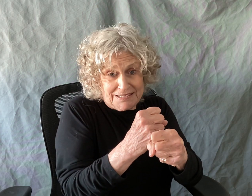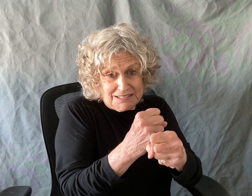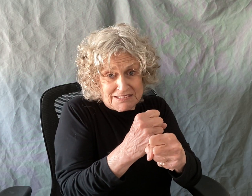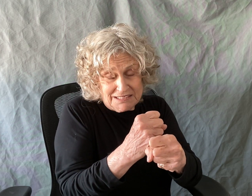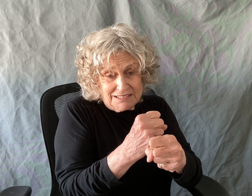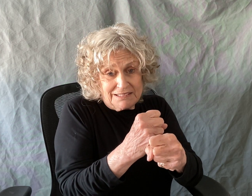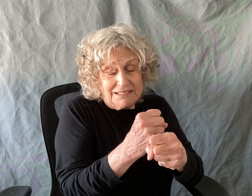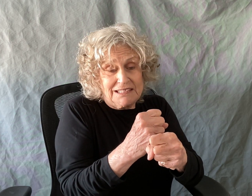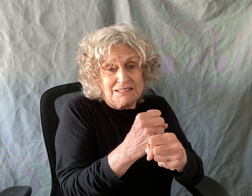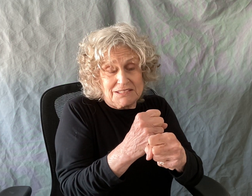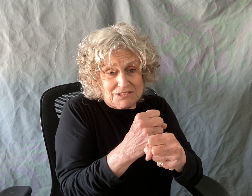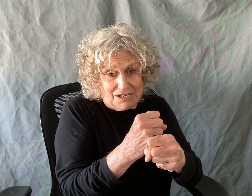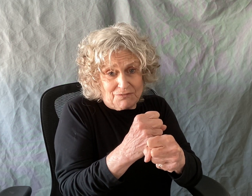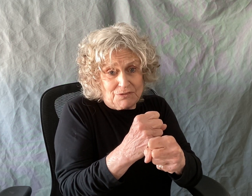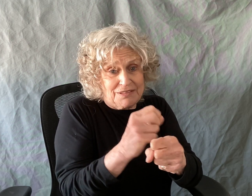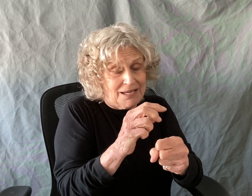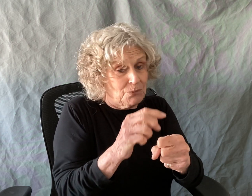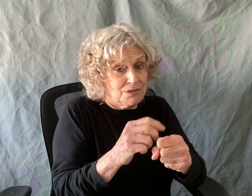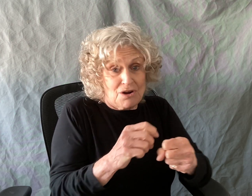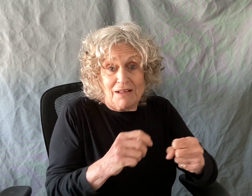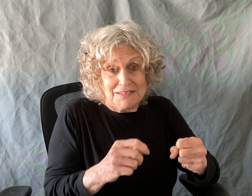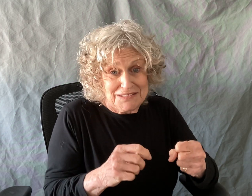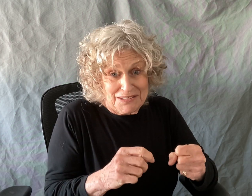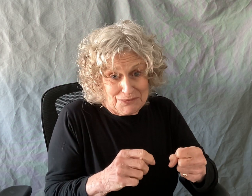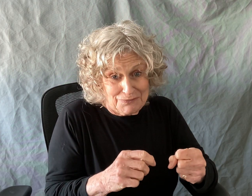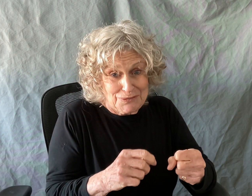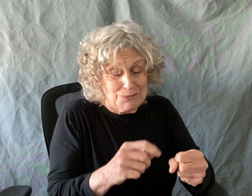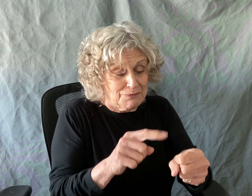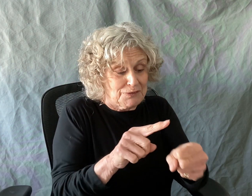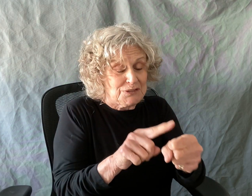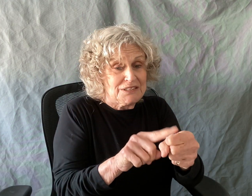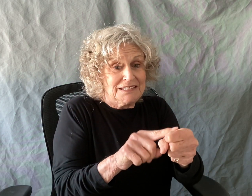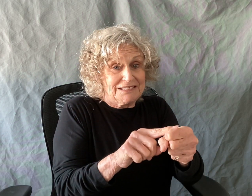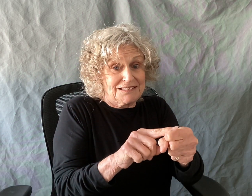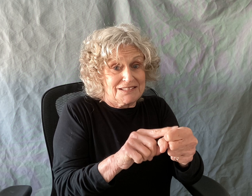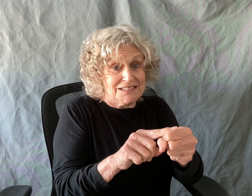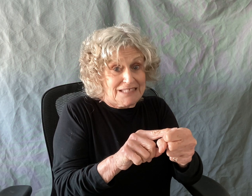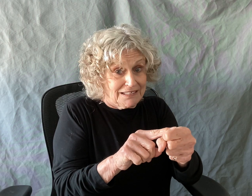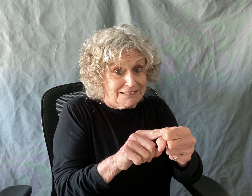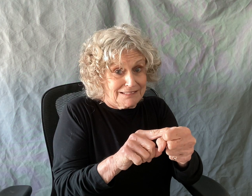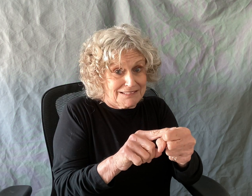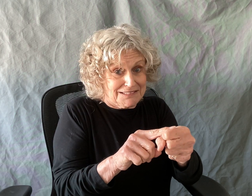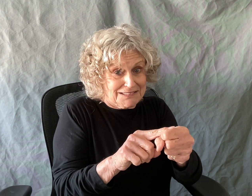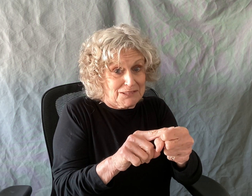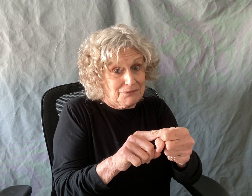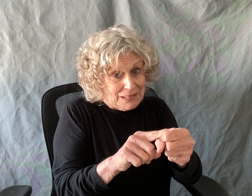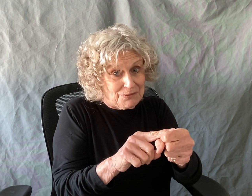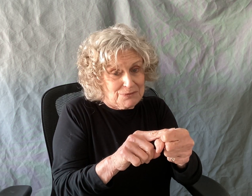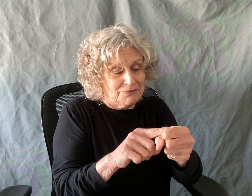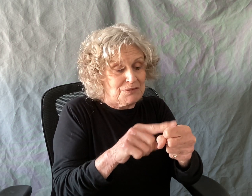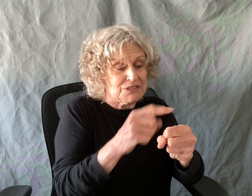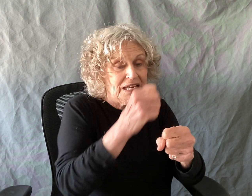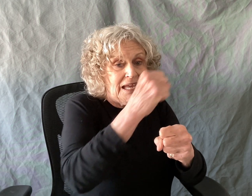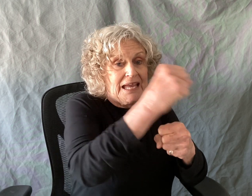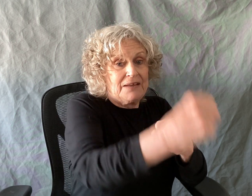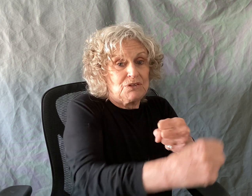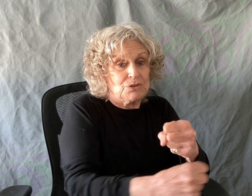Copernicus, he discovered that we're not the center of the universe, that the sun is the center of our universe, and the earth